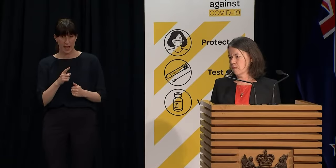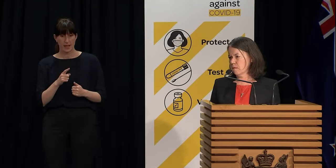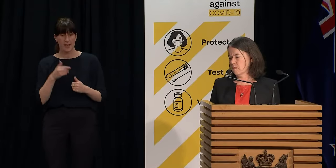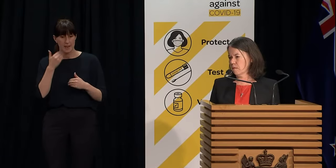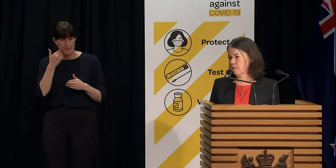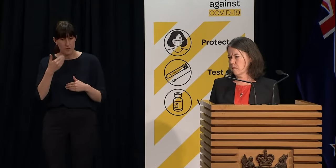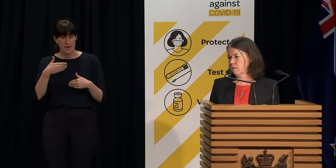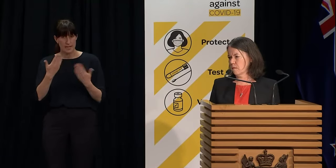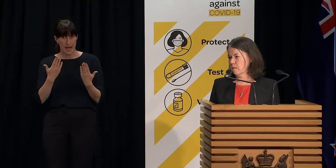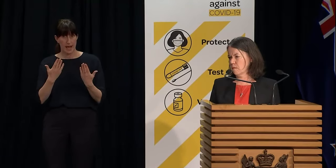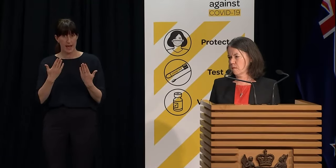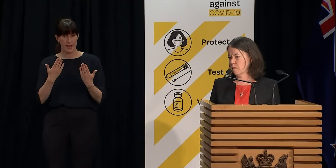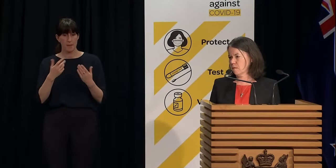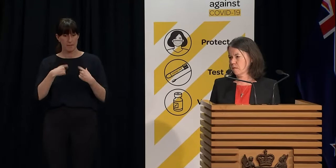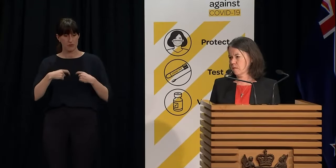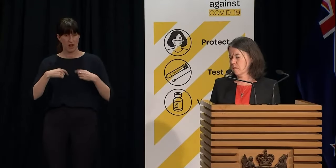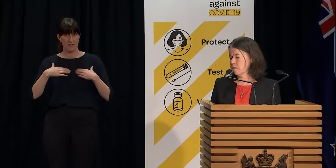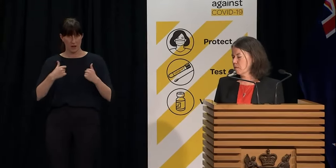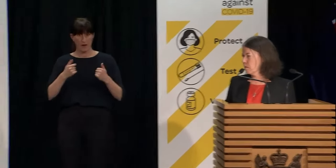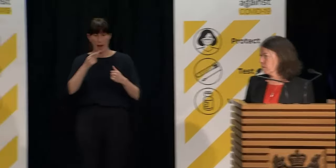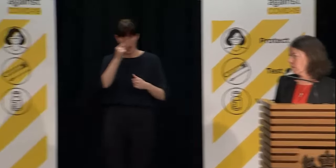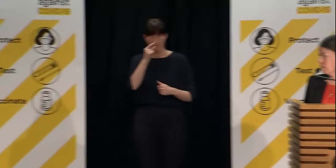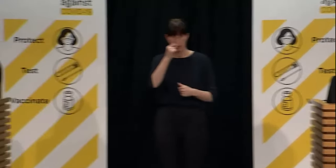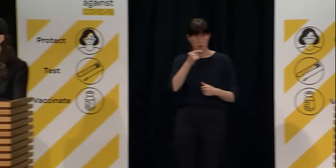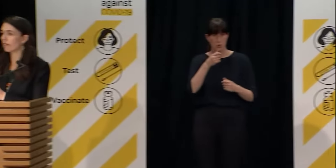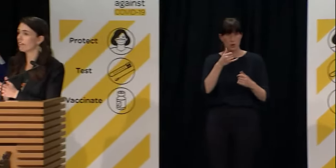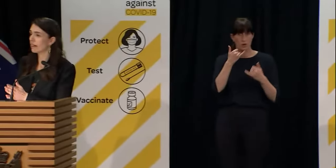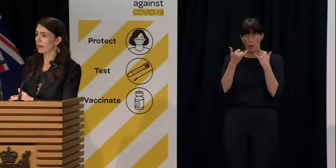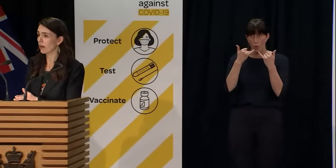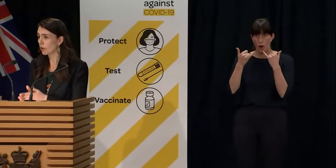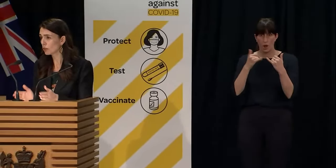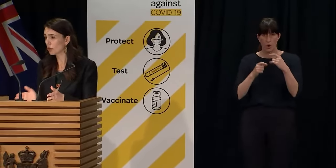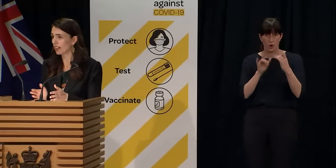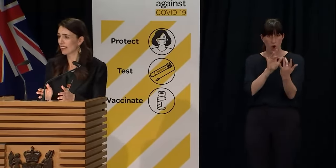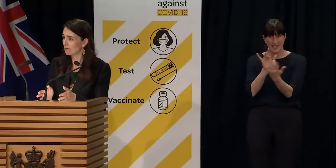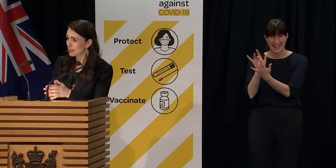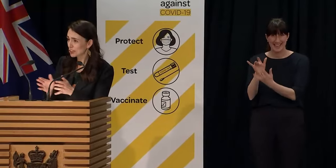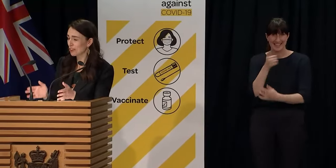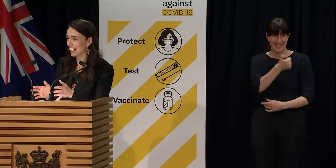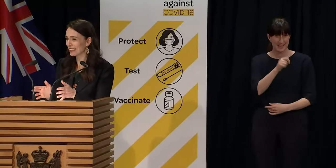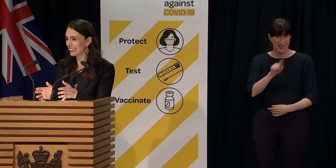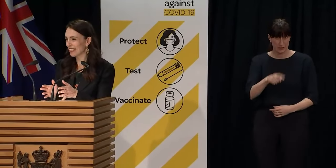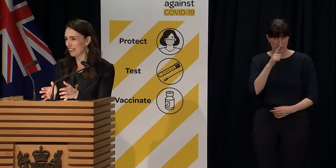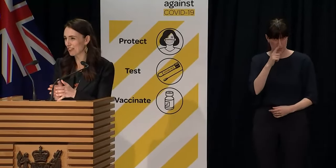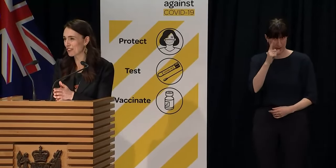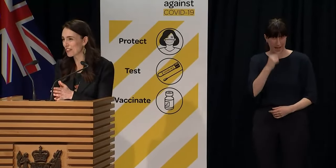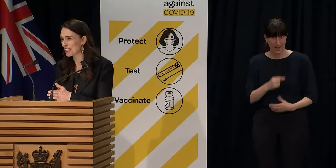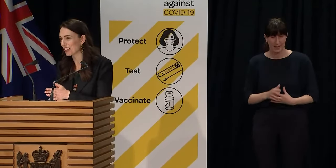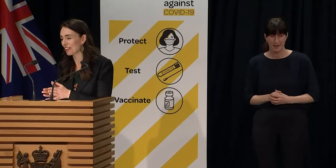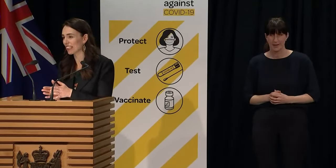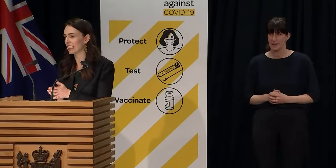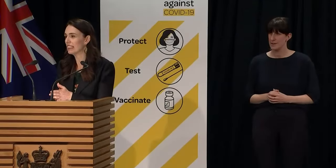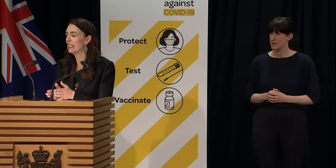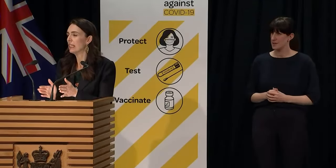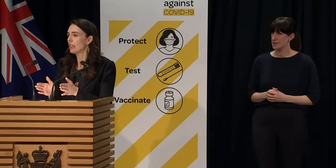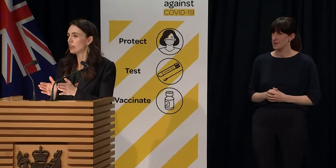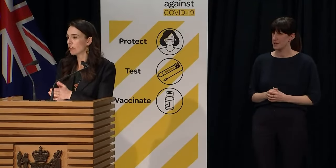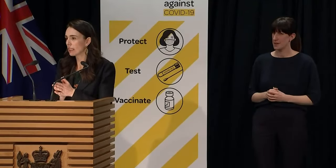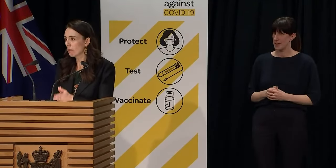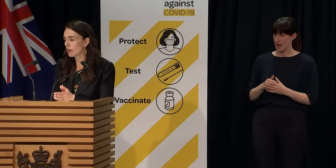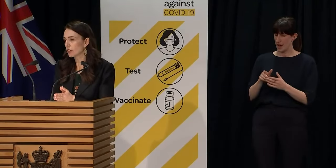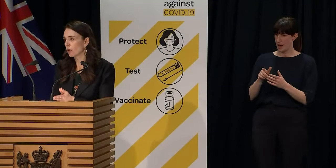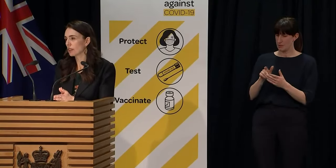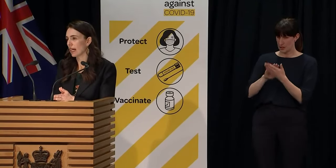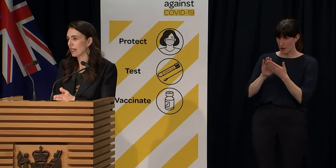a day over this period? So one thing just, Joe, and forgive me, I'm just trying to understand that I've got your question correctly.